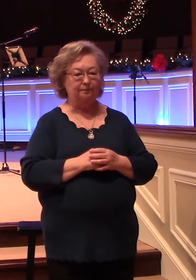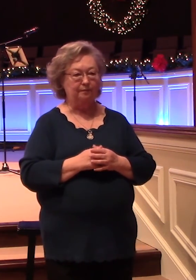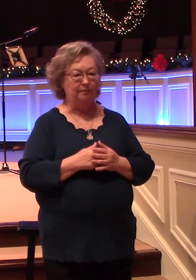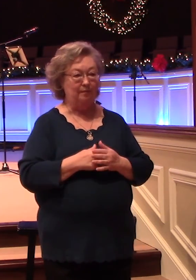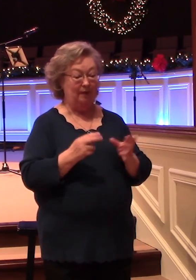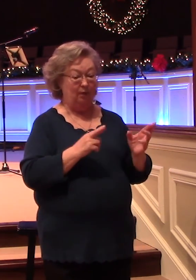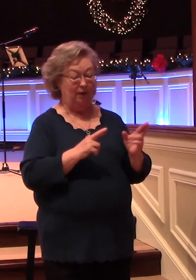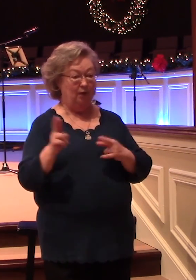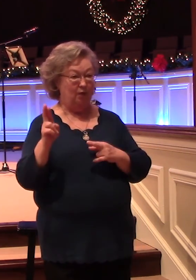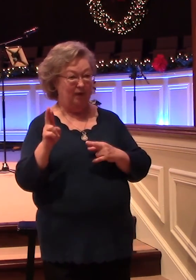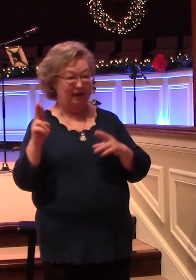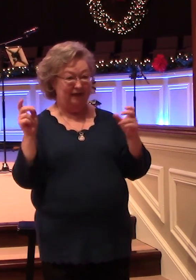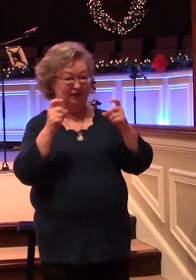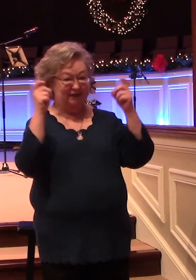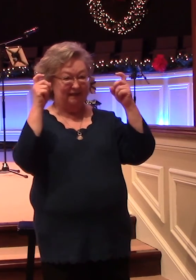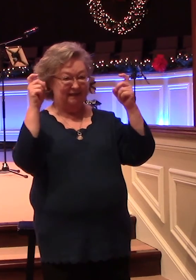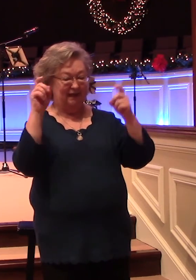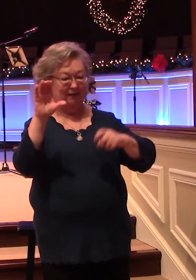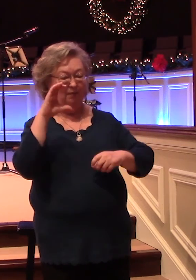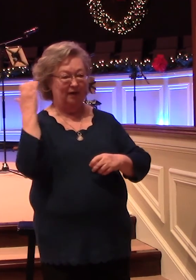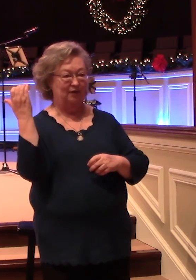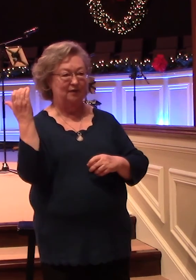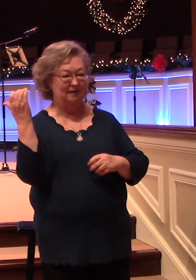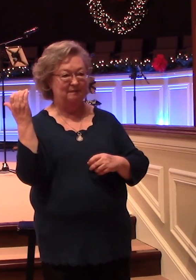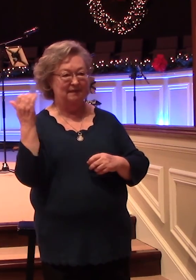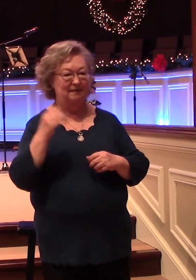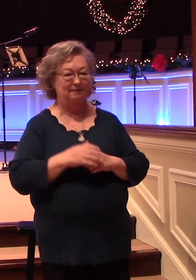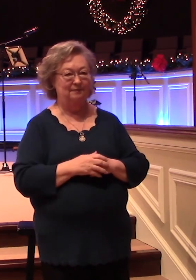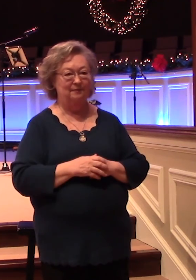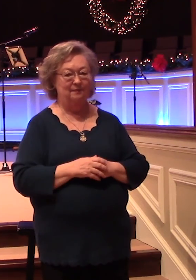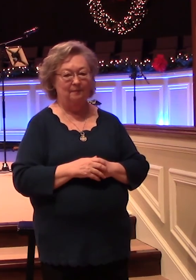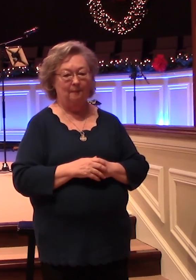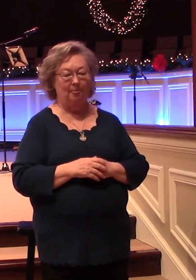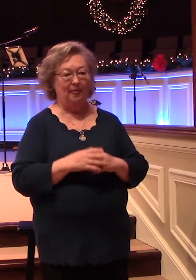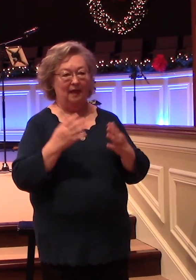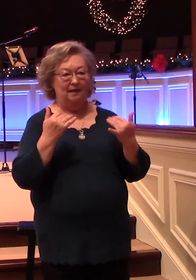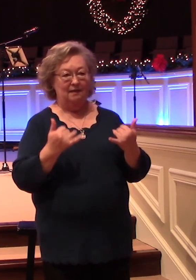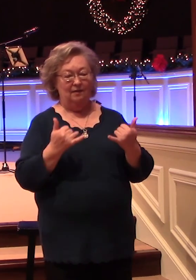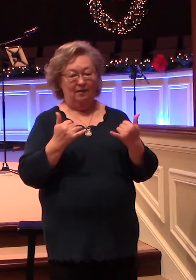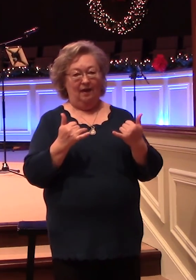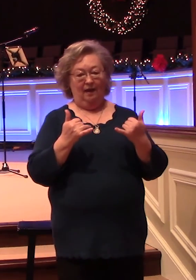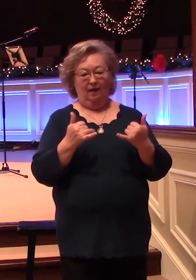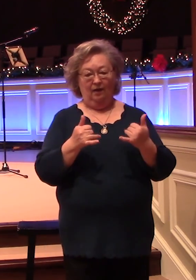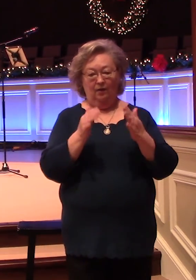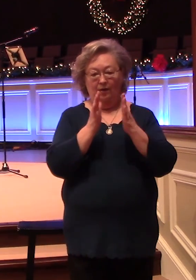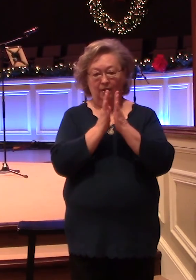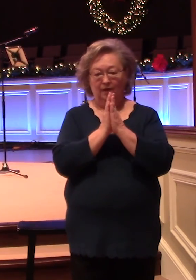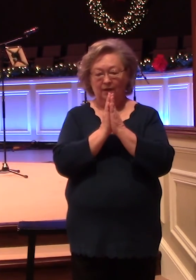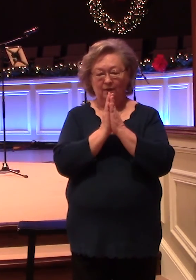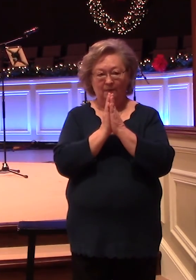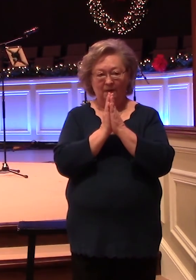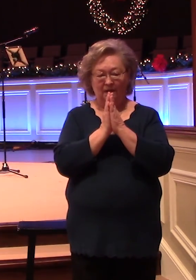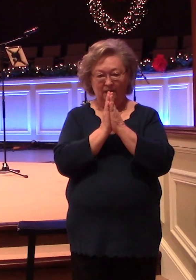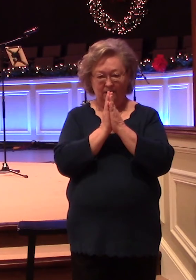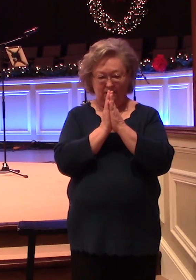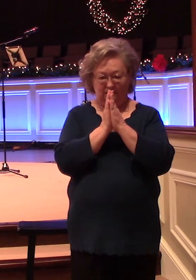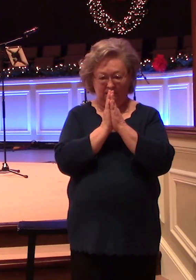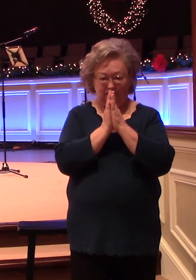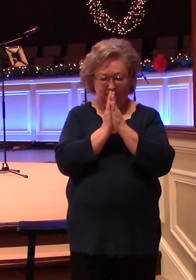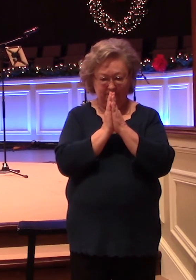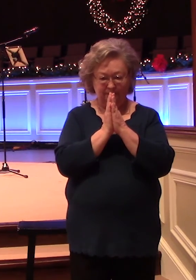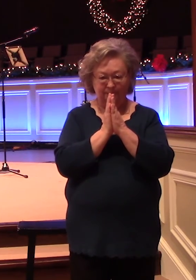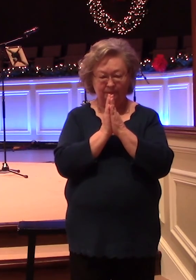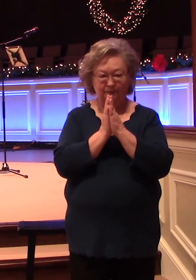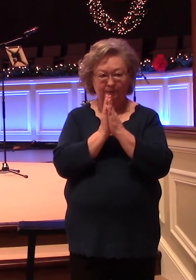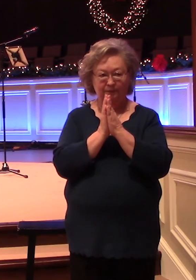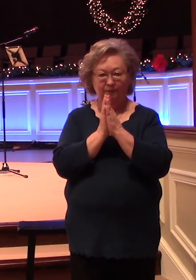good to be with you this morning, getting ready for the Christmas season. Well, let me lead us in prayer, the prayer of dedication over this time of giving together. Families